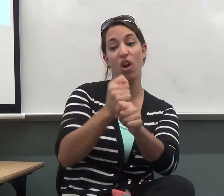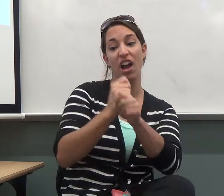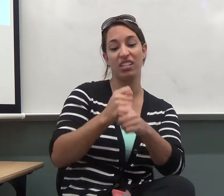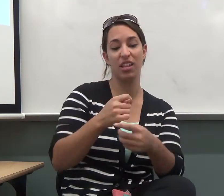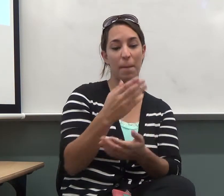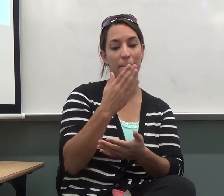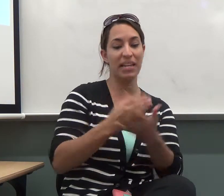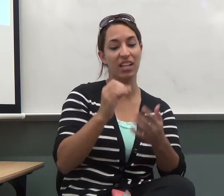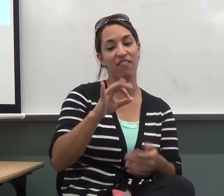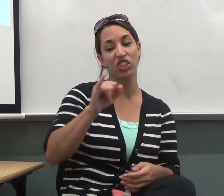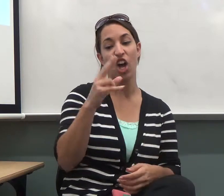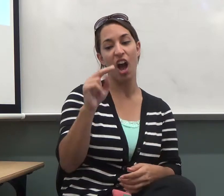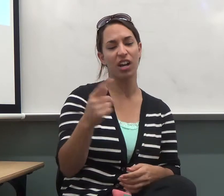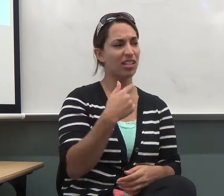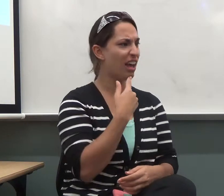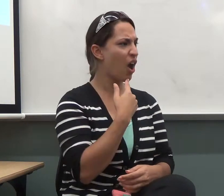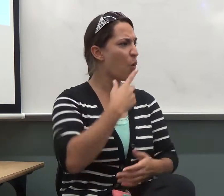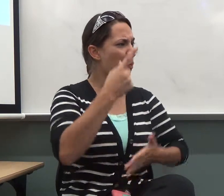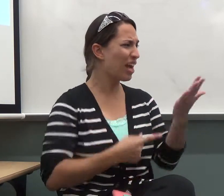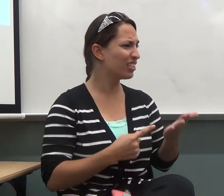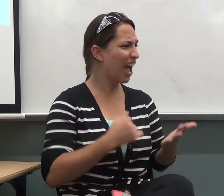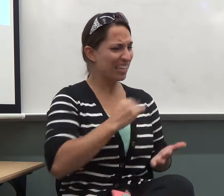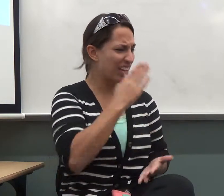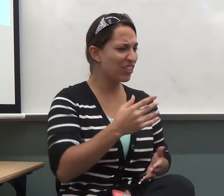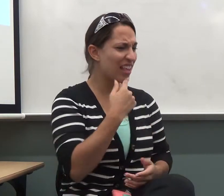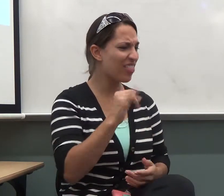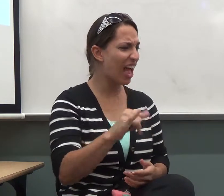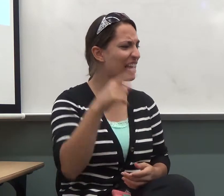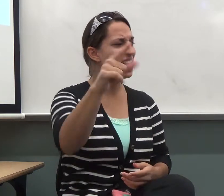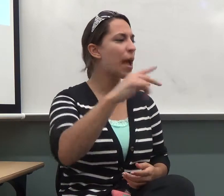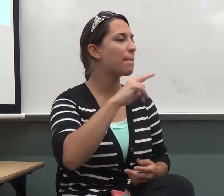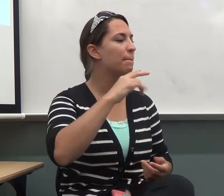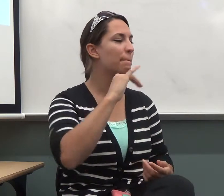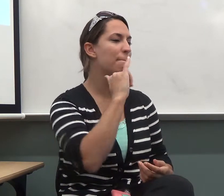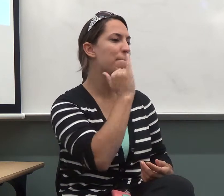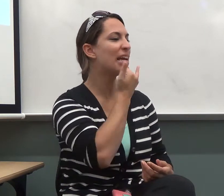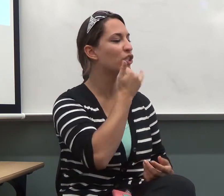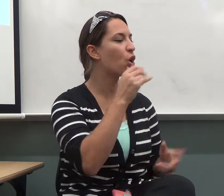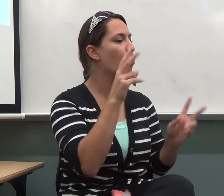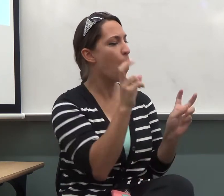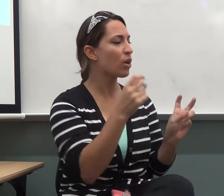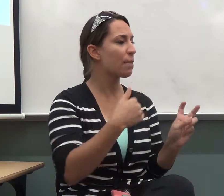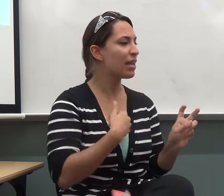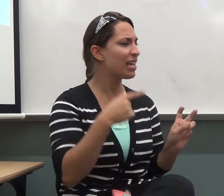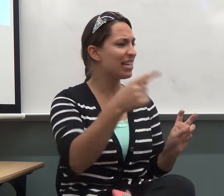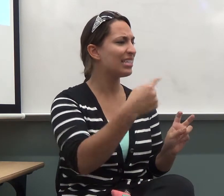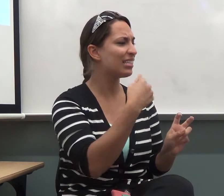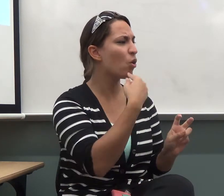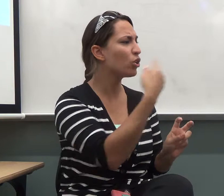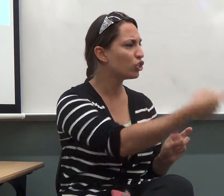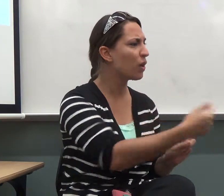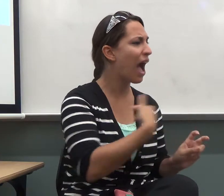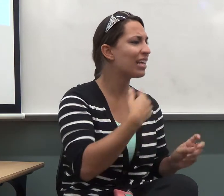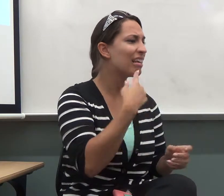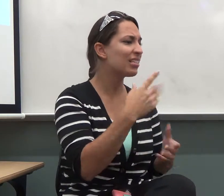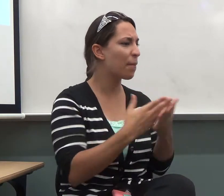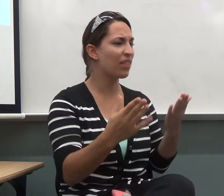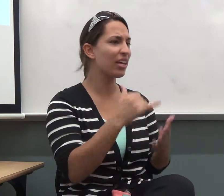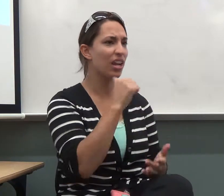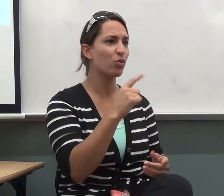that. He misquoted me. He said something that I didn't say, and he told you that. He misquoted it. So that means that the language,